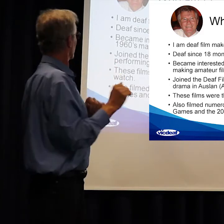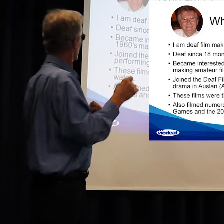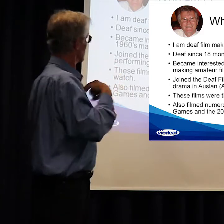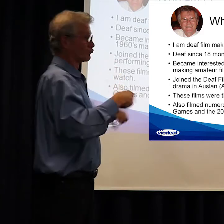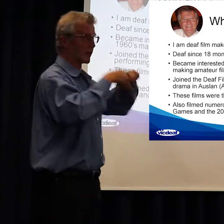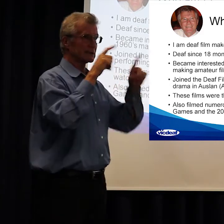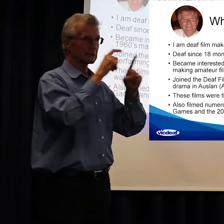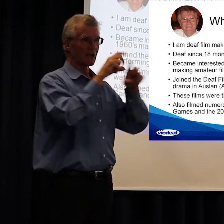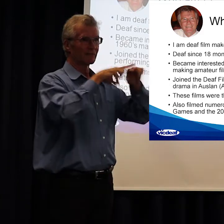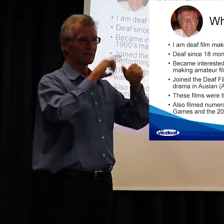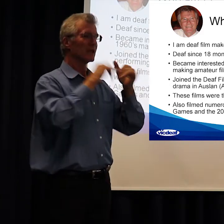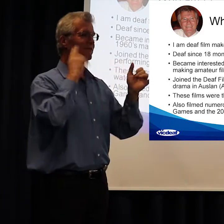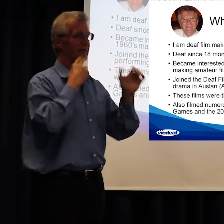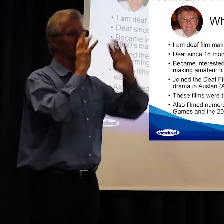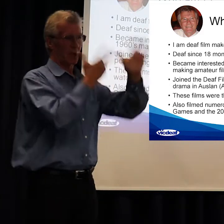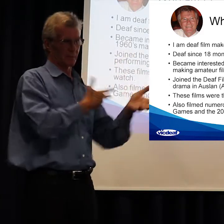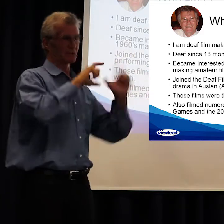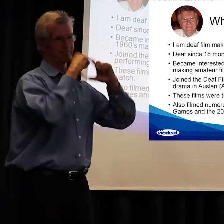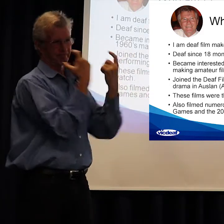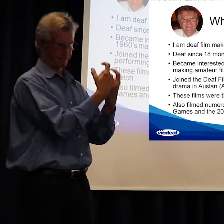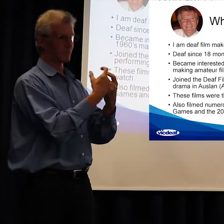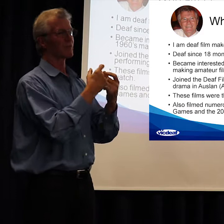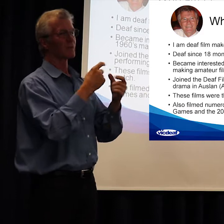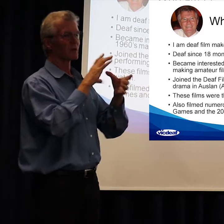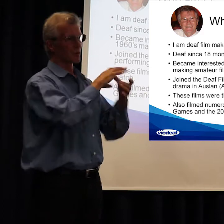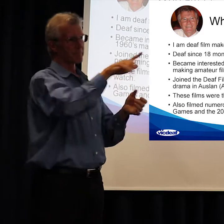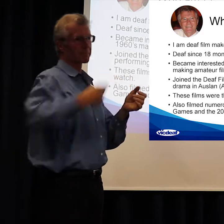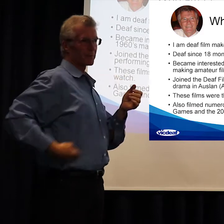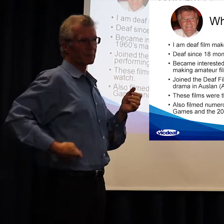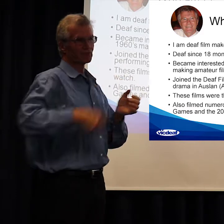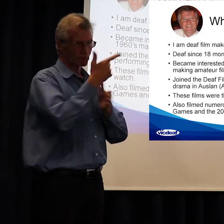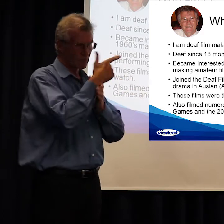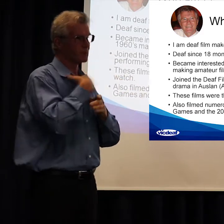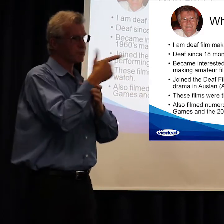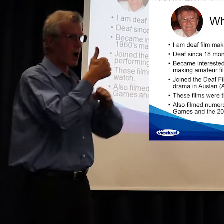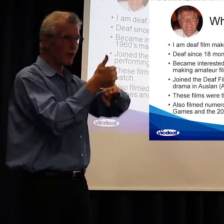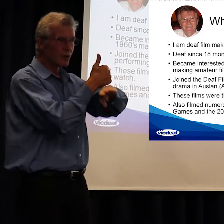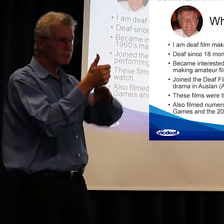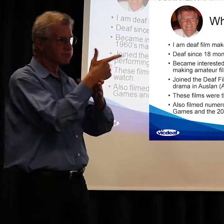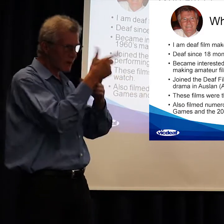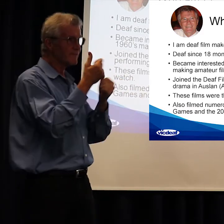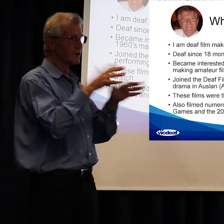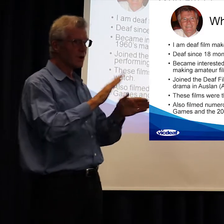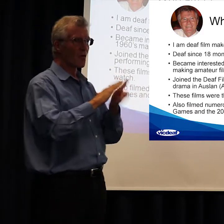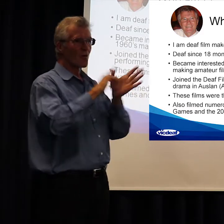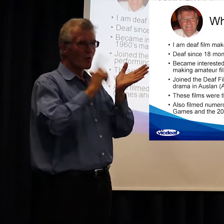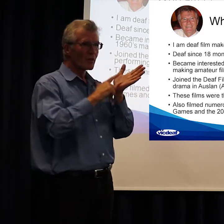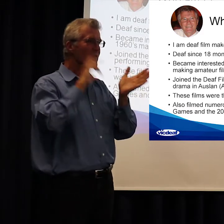was around in the 1960s. Then I joined the Deaf Film Society, where I would film theatre